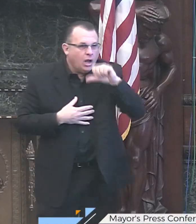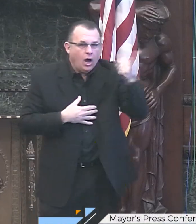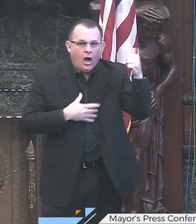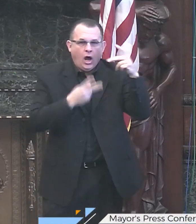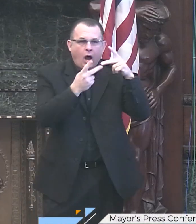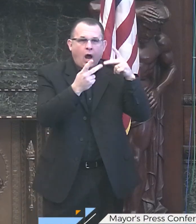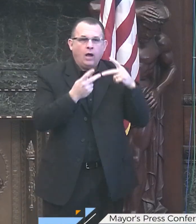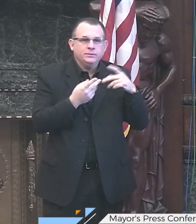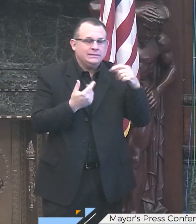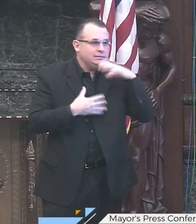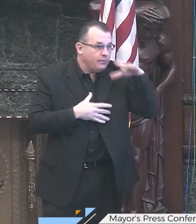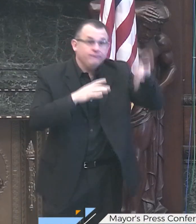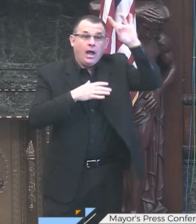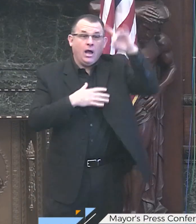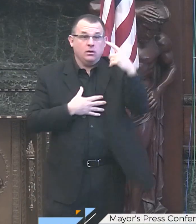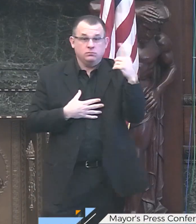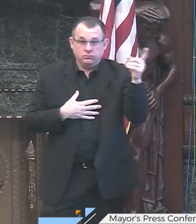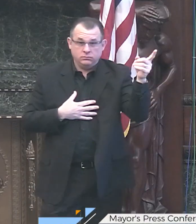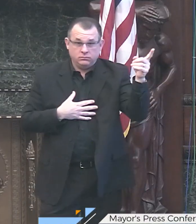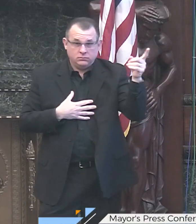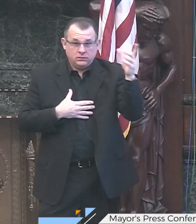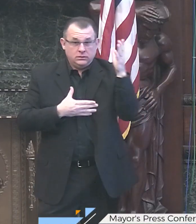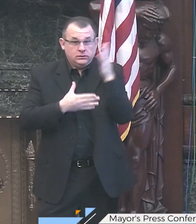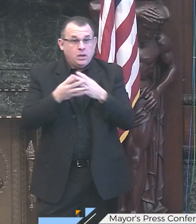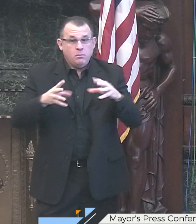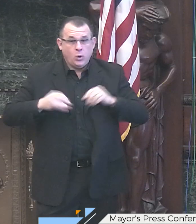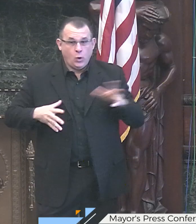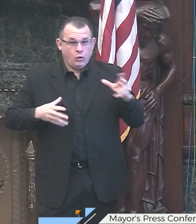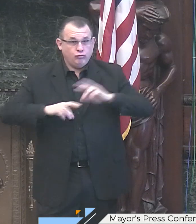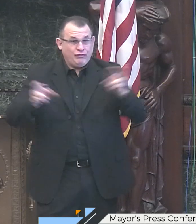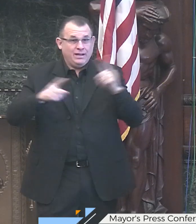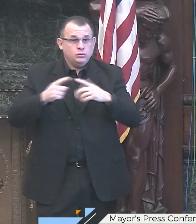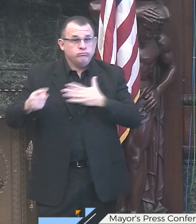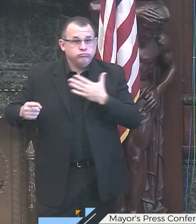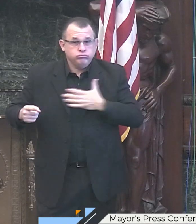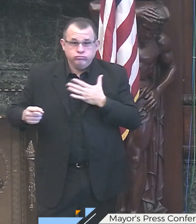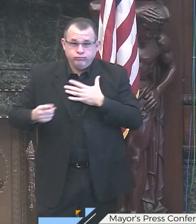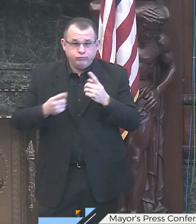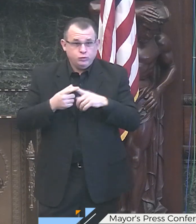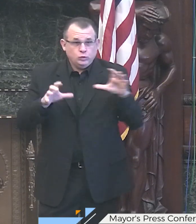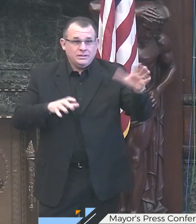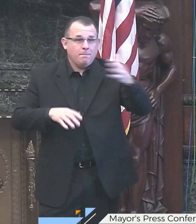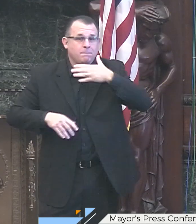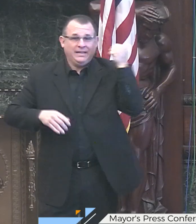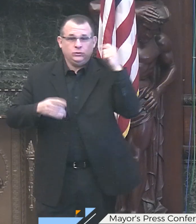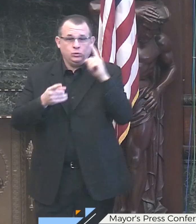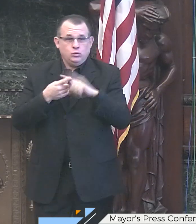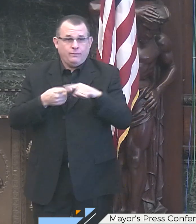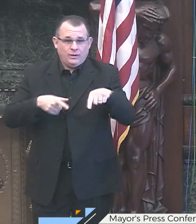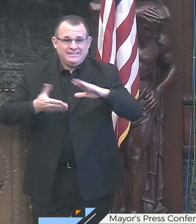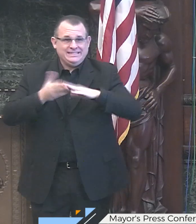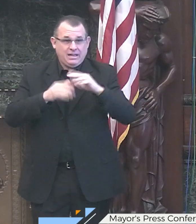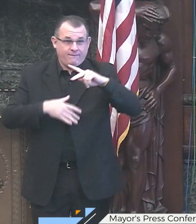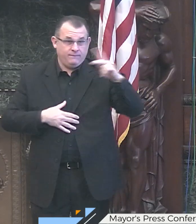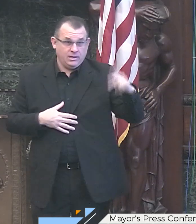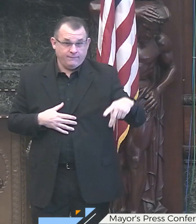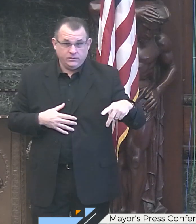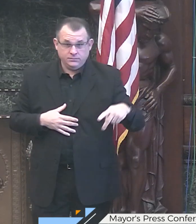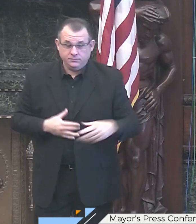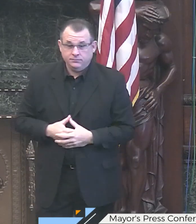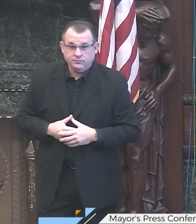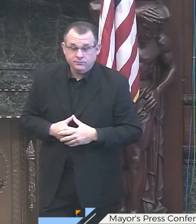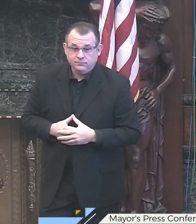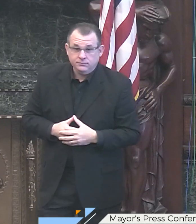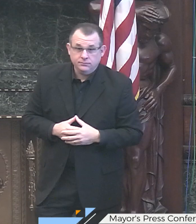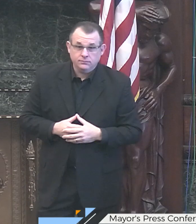find owners who are ready and willing to step up to work with us to do what is best for all Philadelphians. Today, I'm pleased to announce one